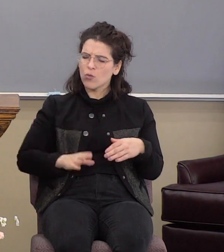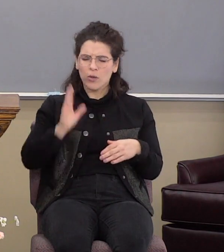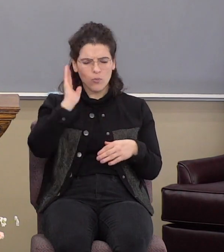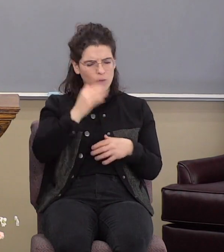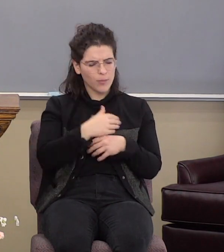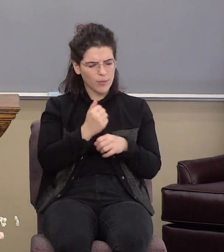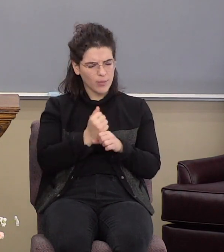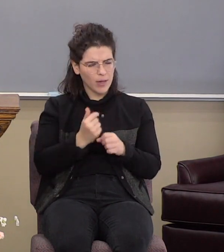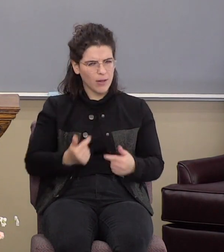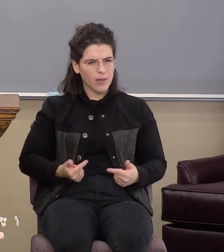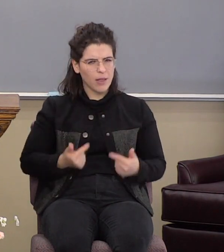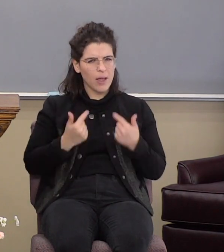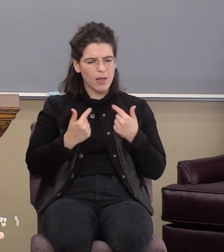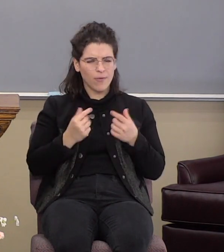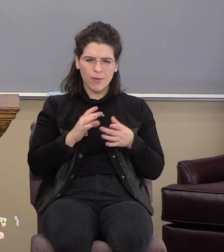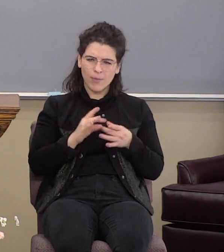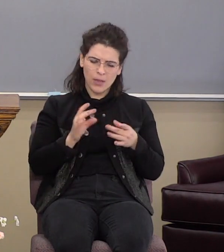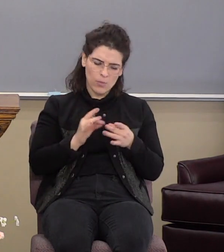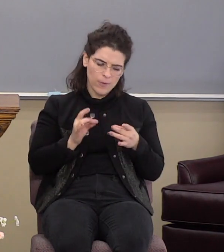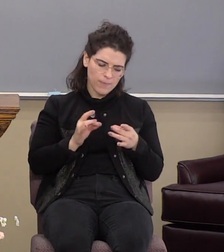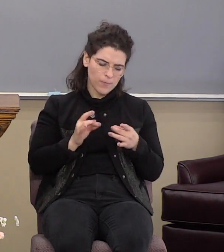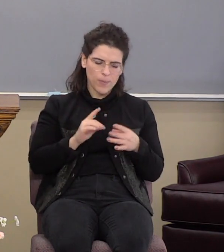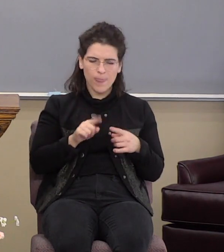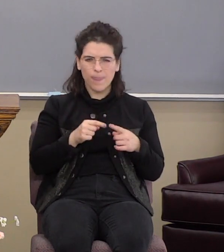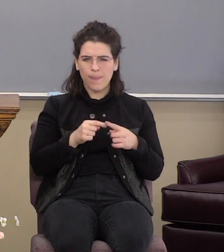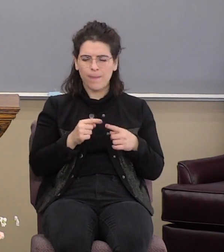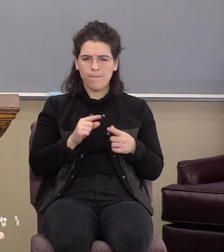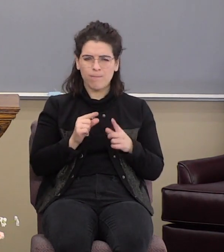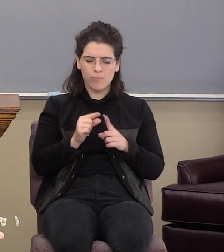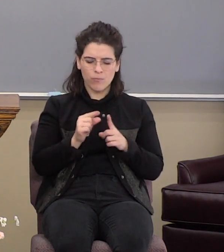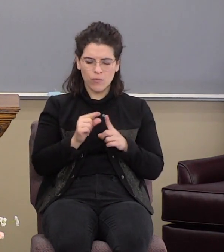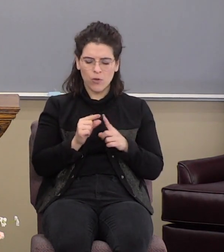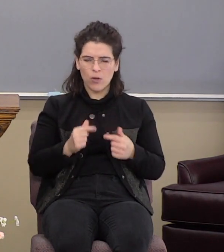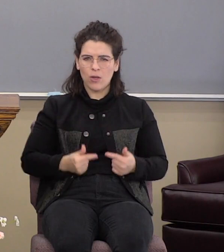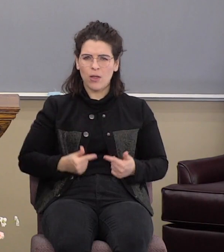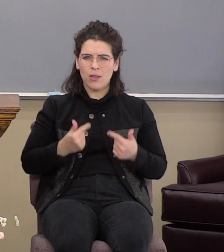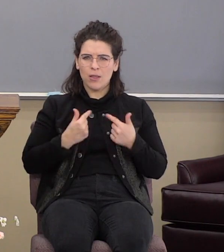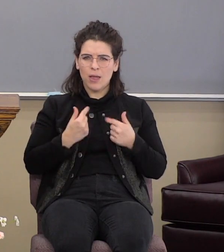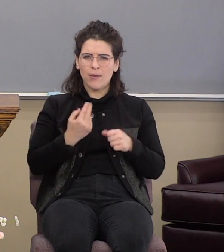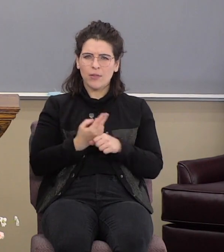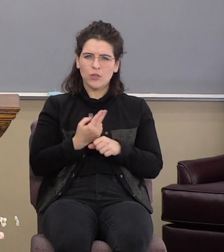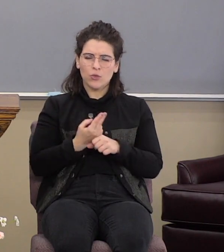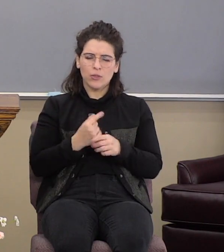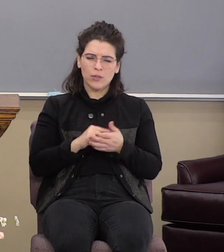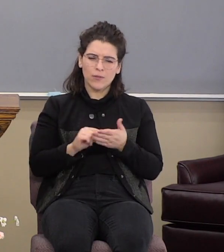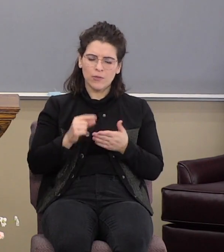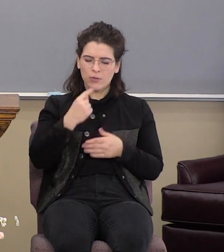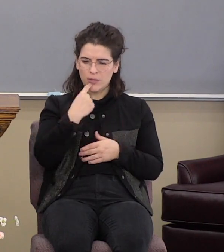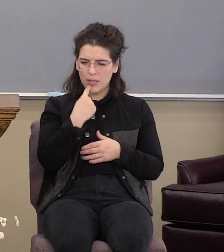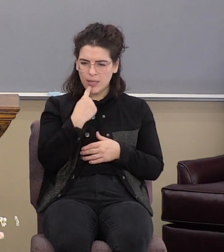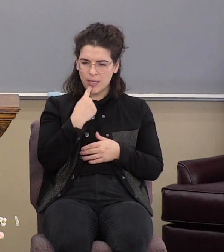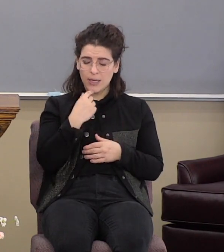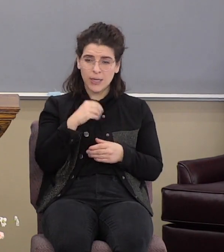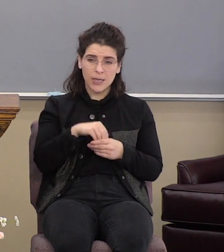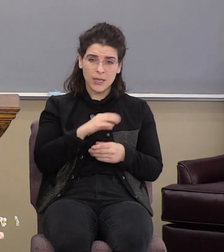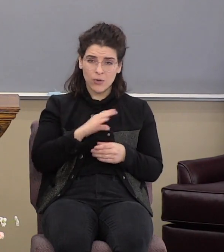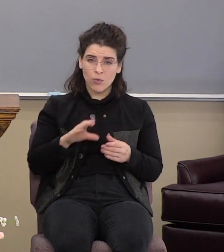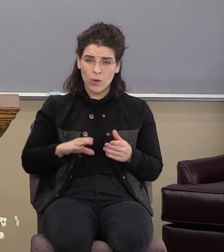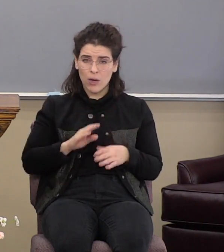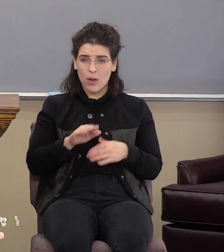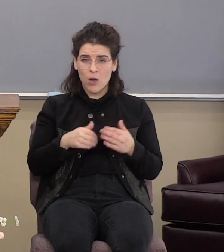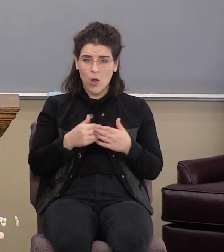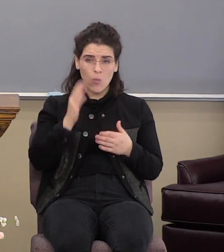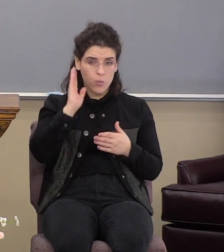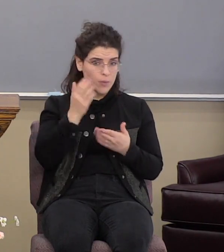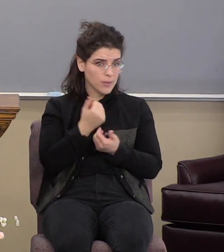made alive. By the way, when the word alive is used, is the verse saying, in Christ all shall